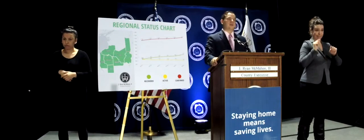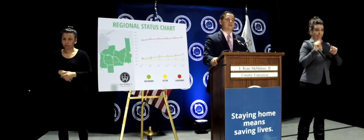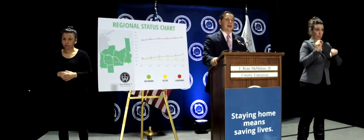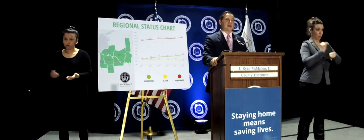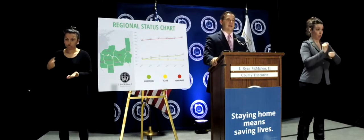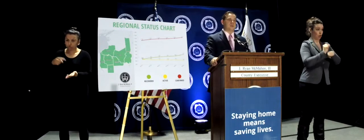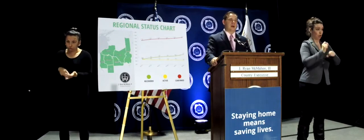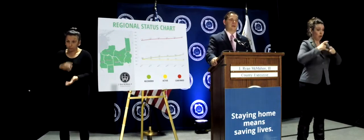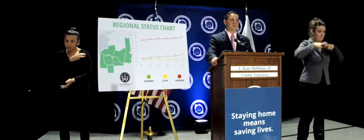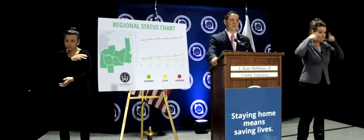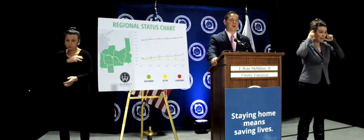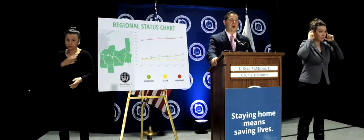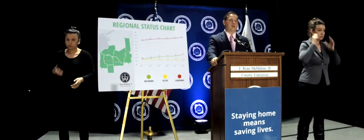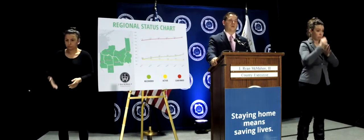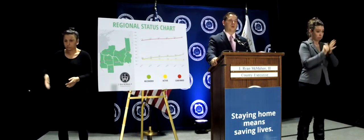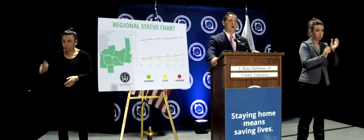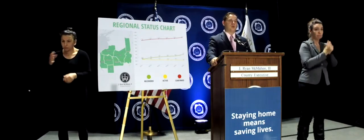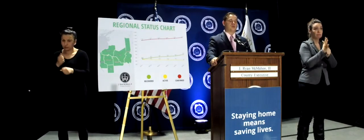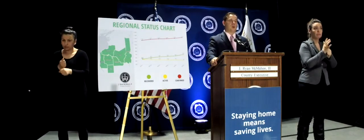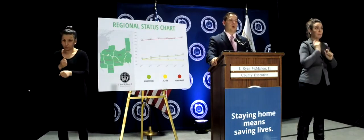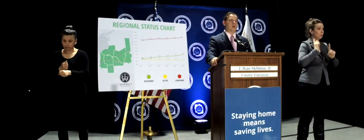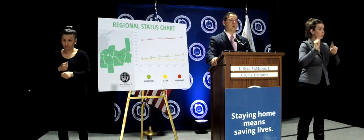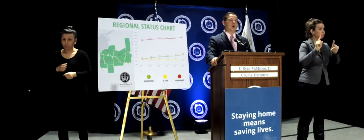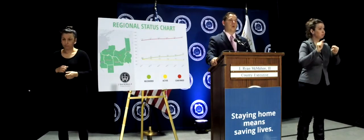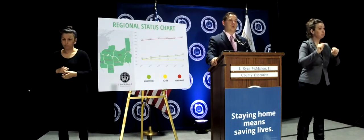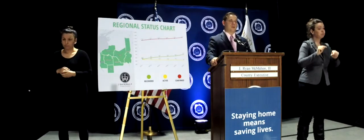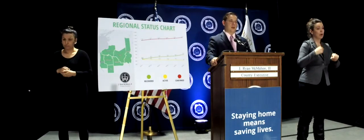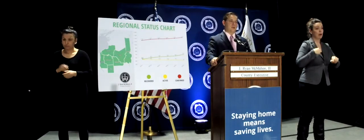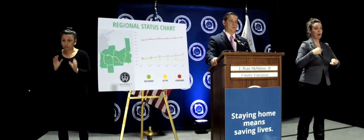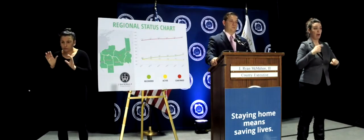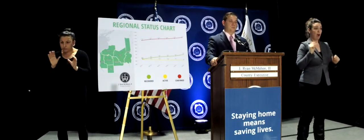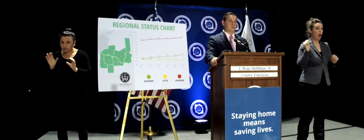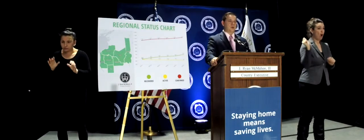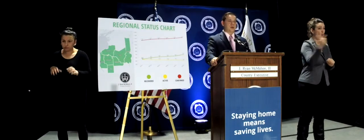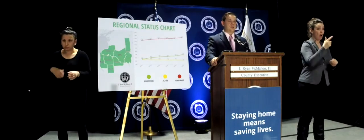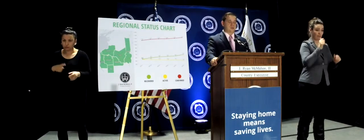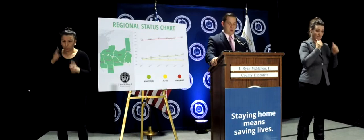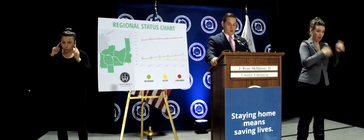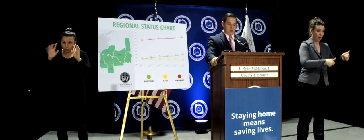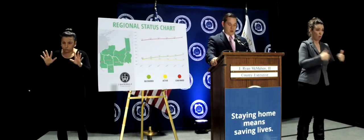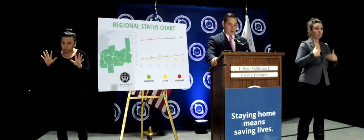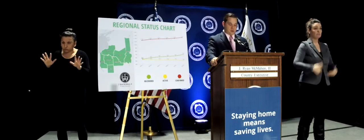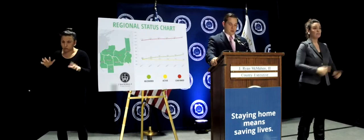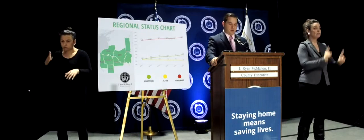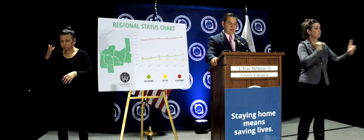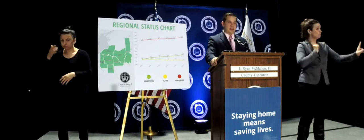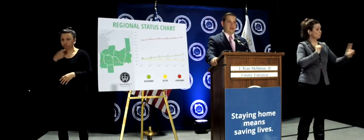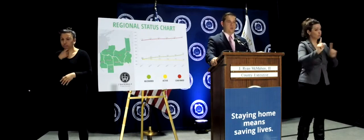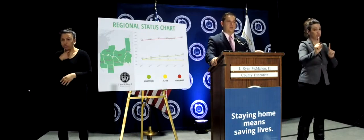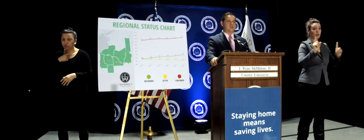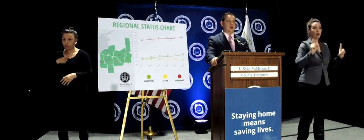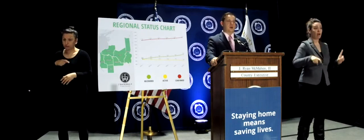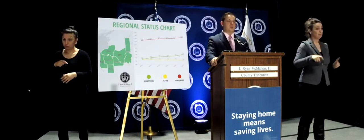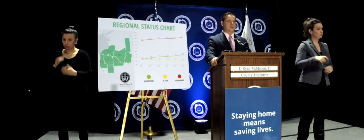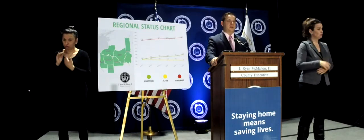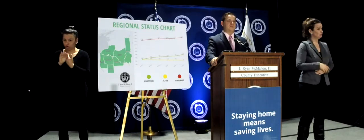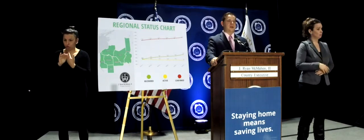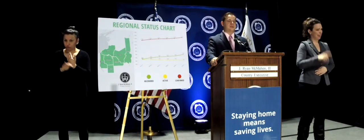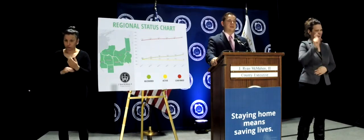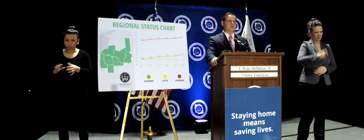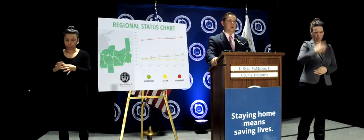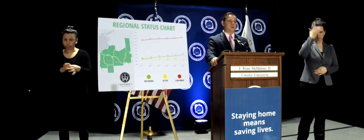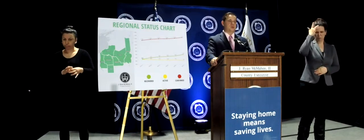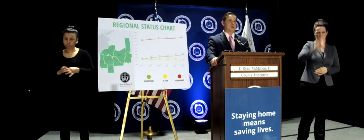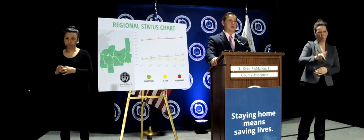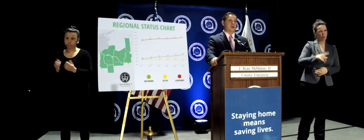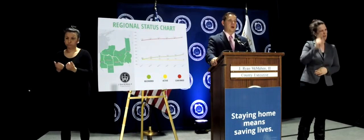way that's not going to impact the public health if we're all smart and we all work together. And so certainly any restart would be a